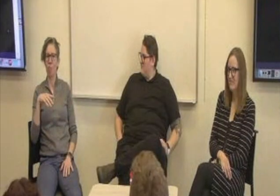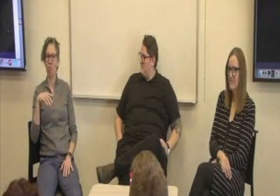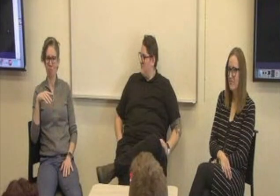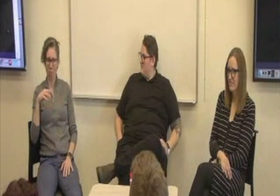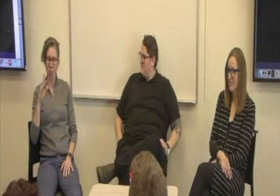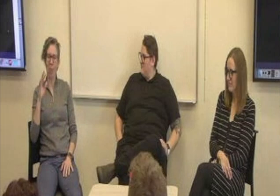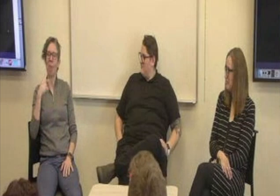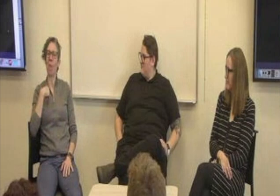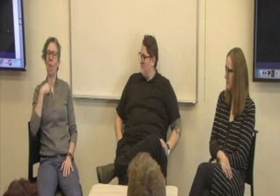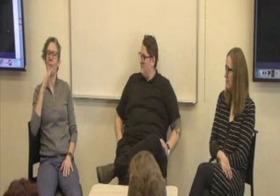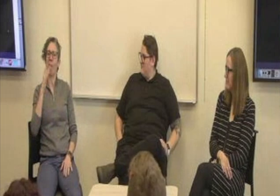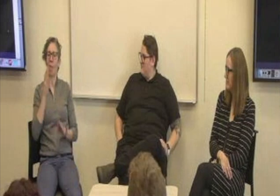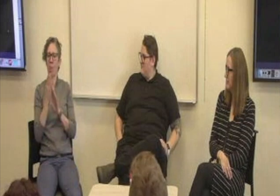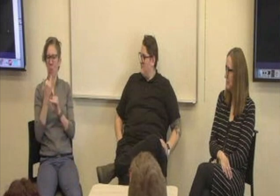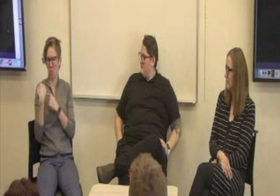On both sides.